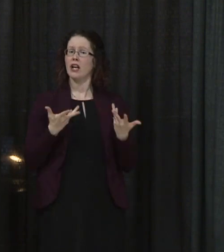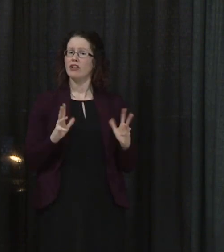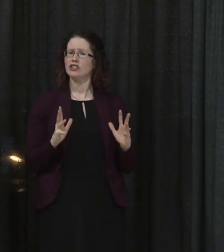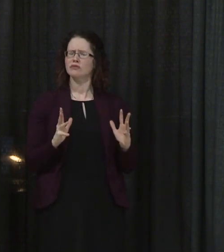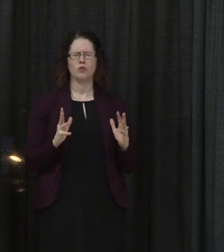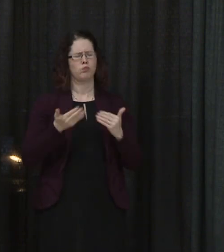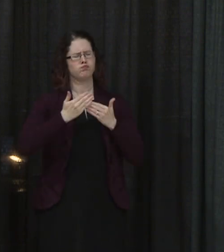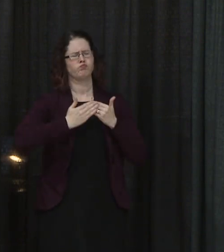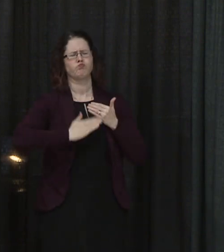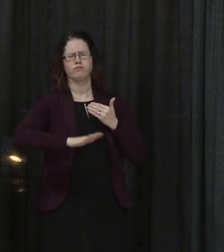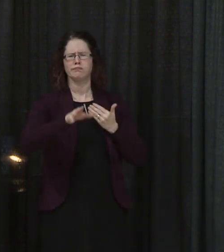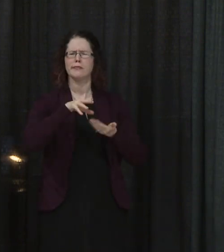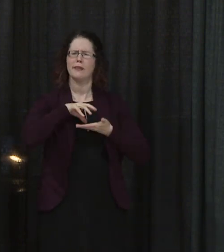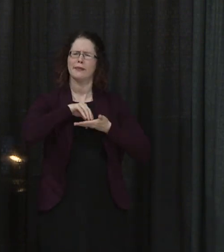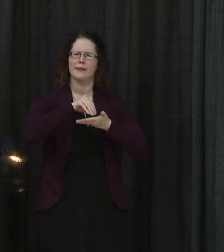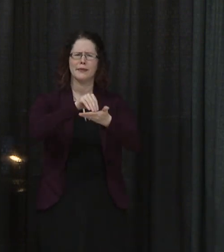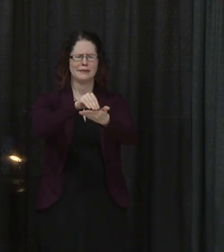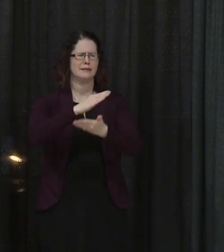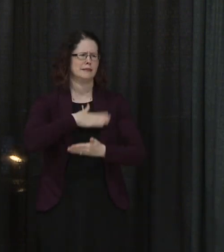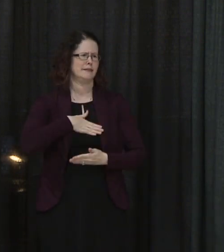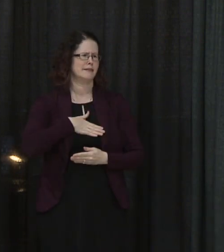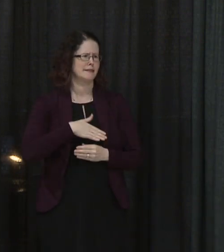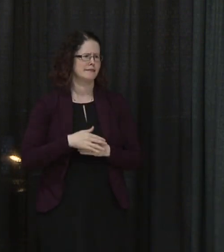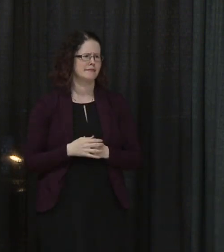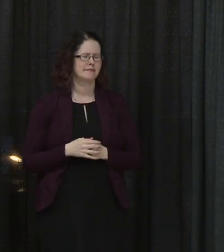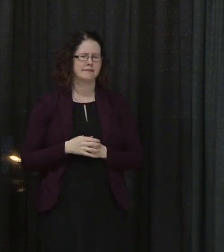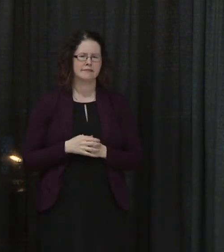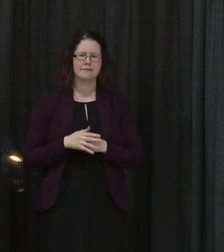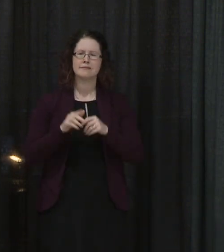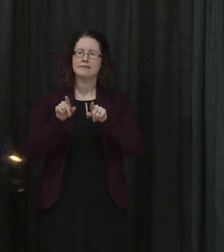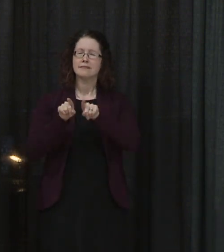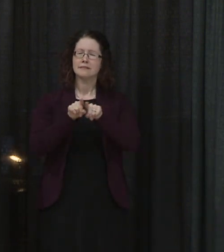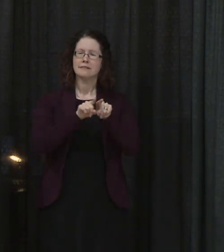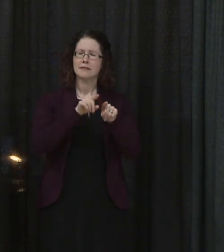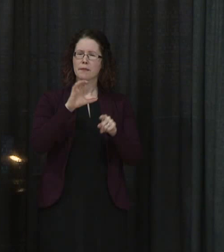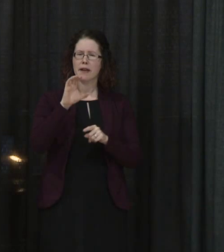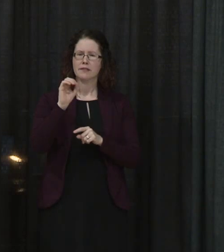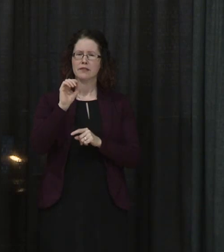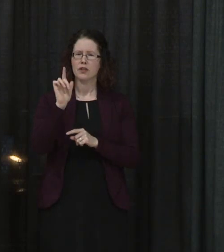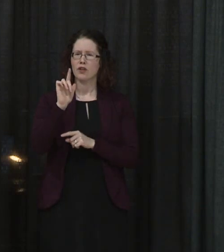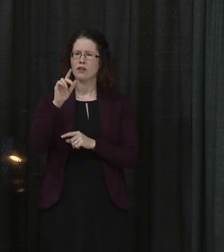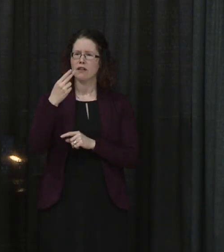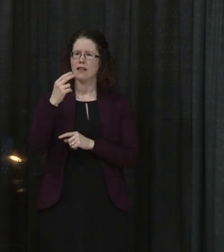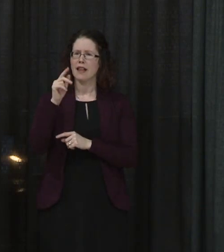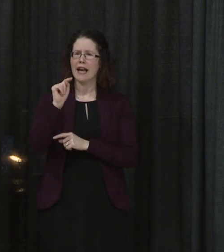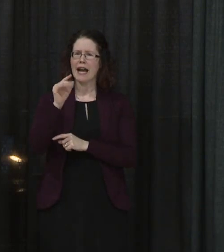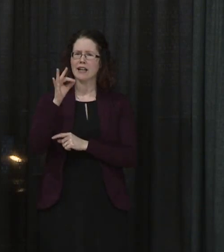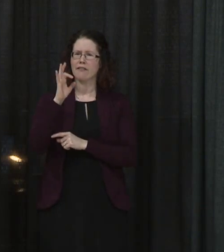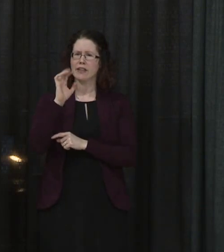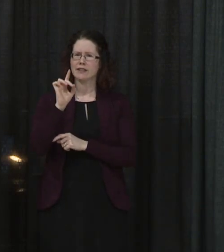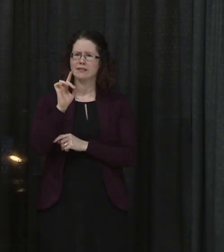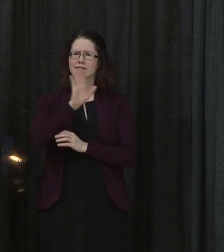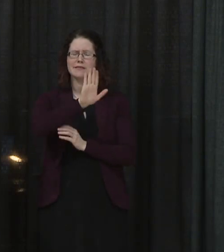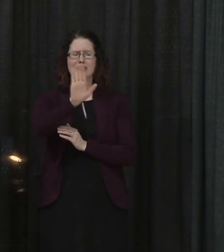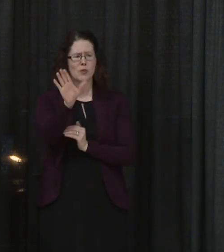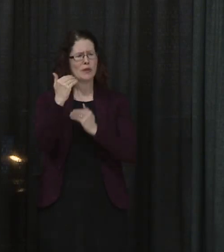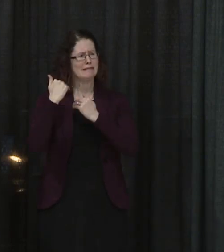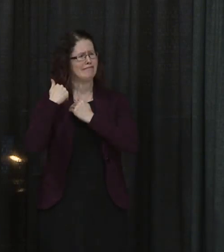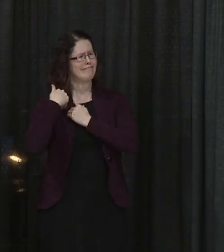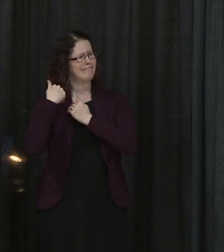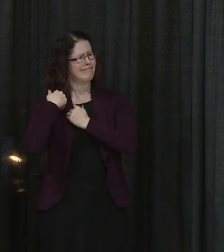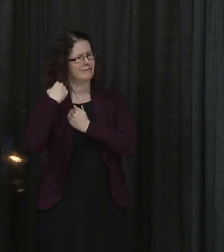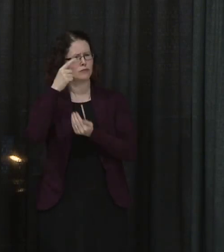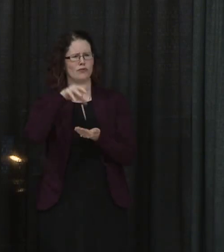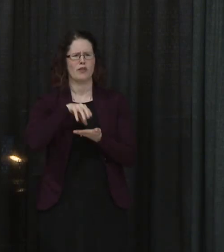life. Because as Colonel Hatfield said, lifelong learning is one of the most important of our civic duties